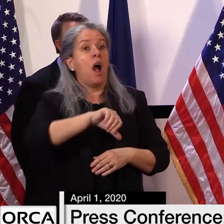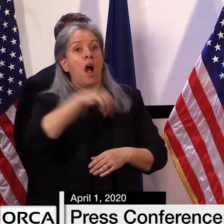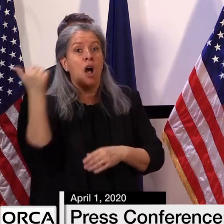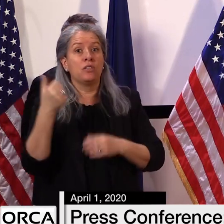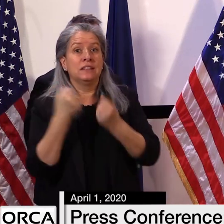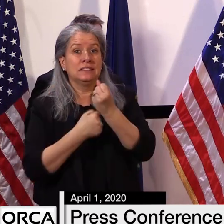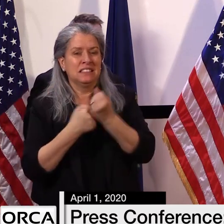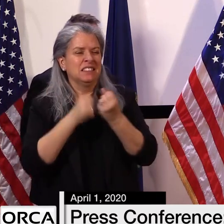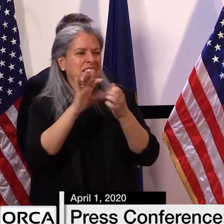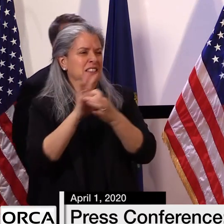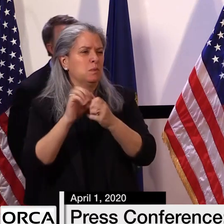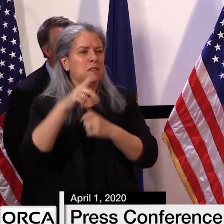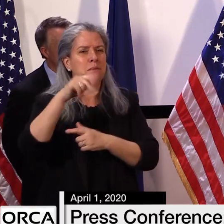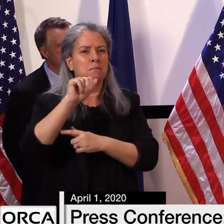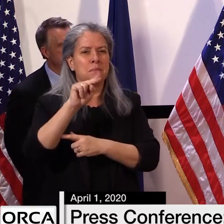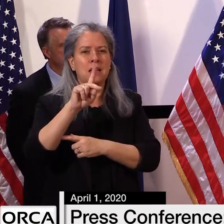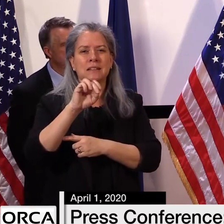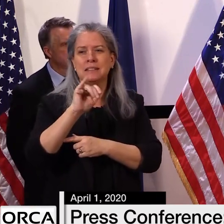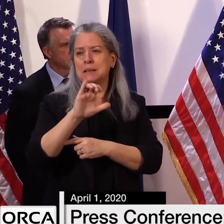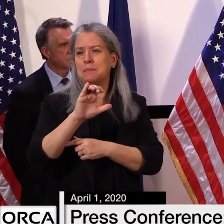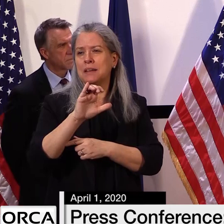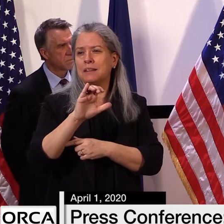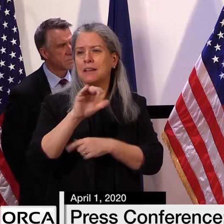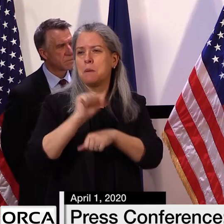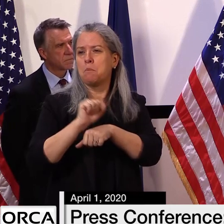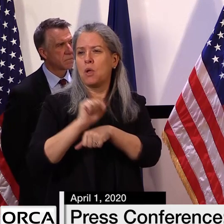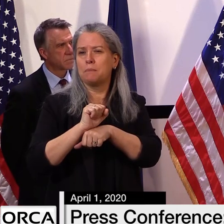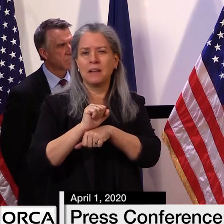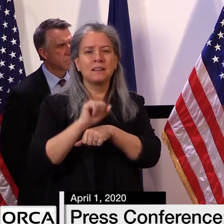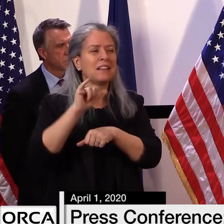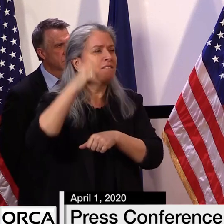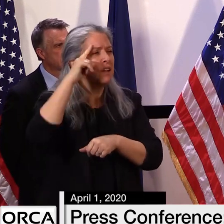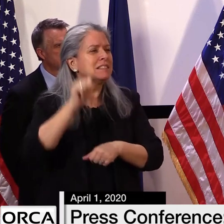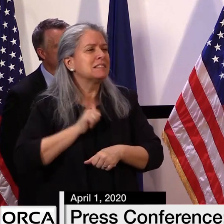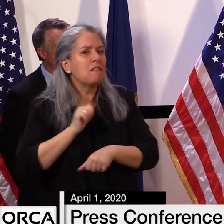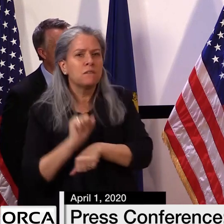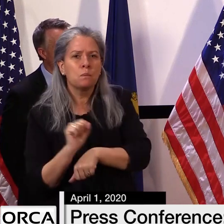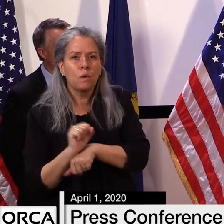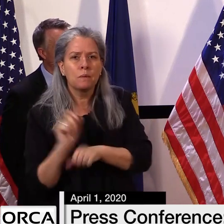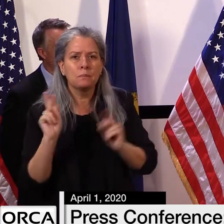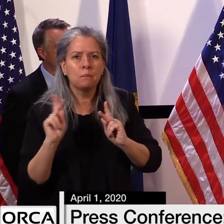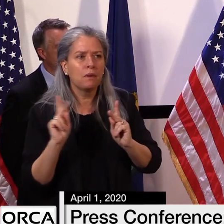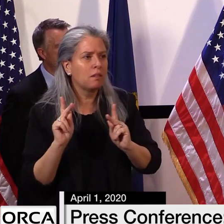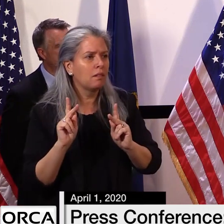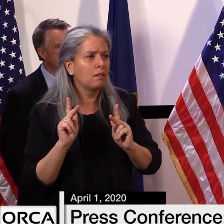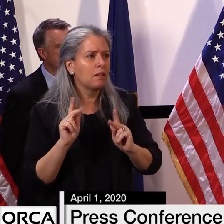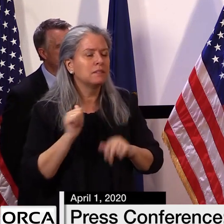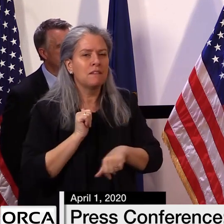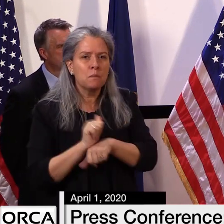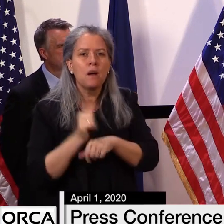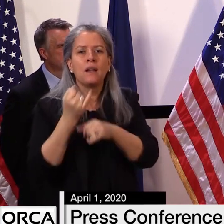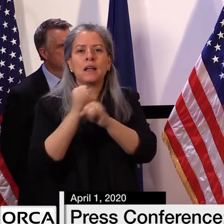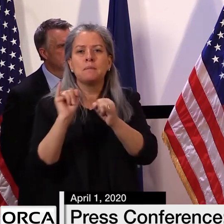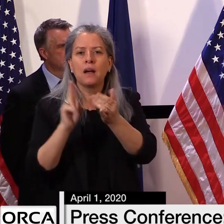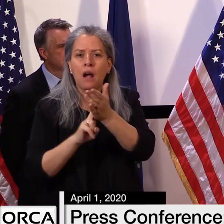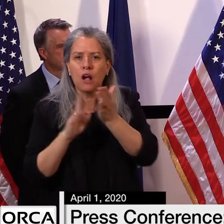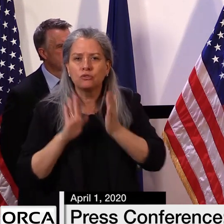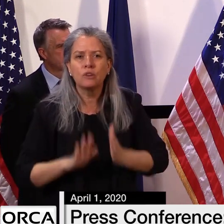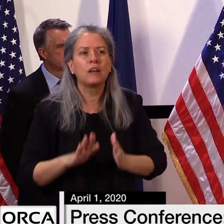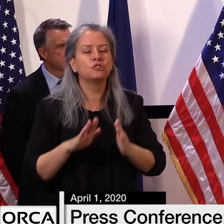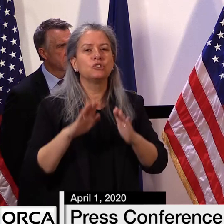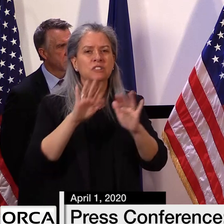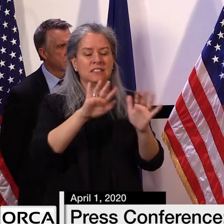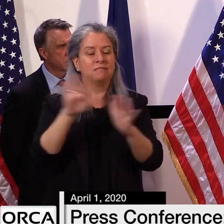assistance. And this is what provides relief to self-employed individuals as well as independent contractors.